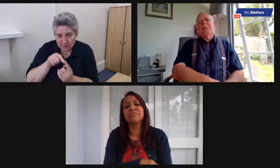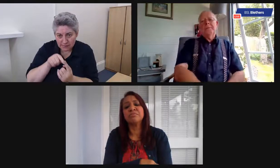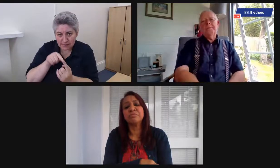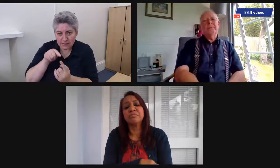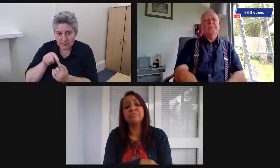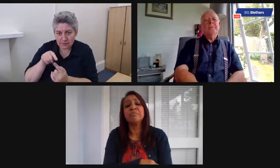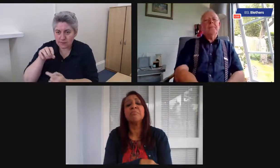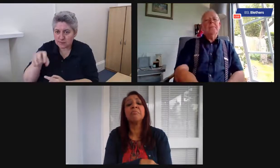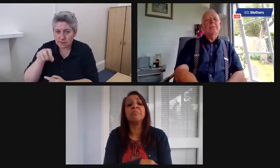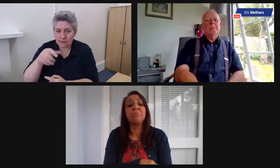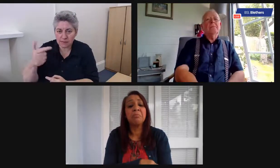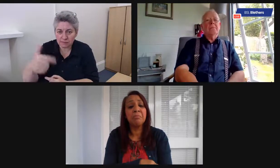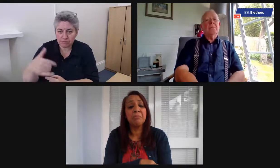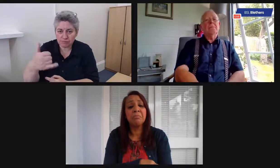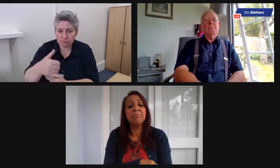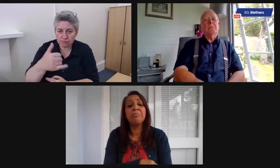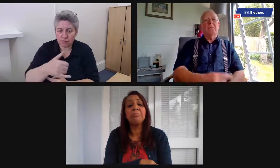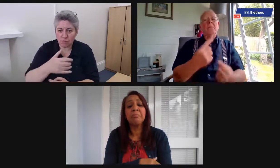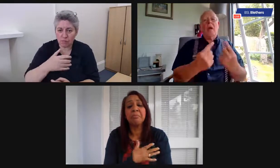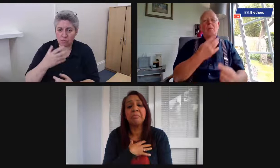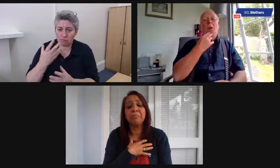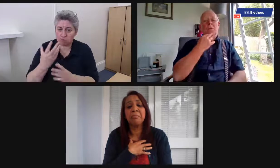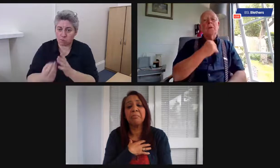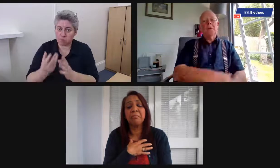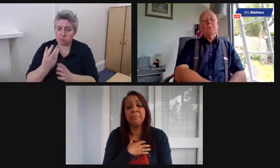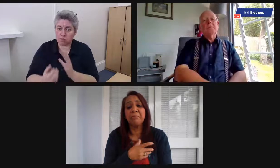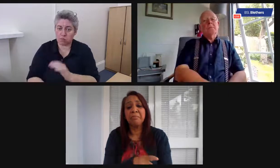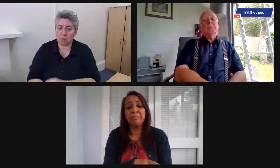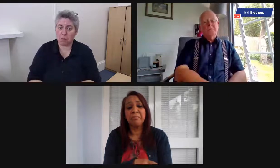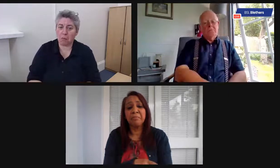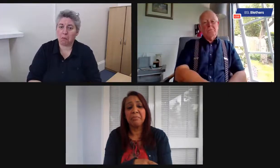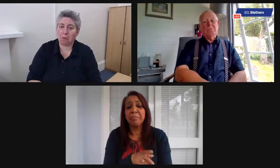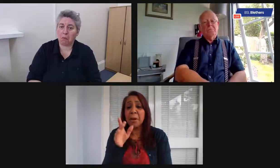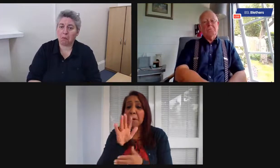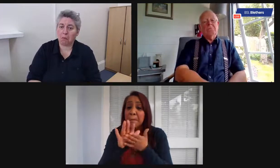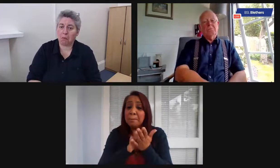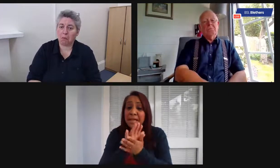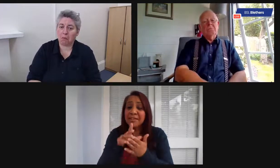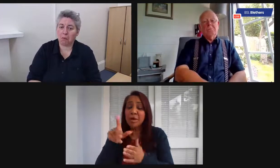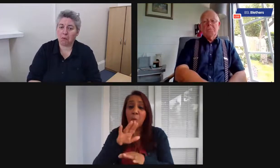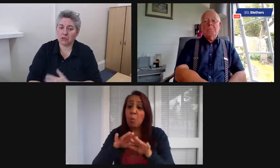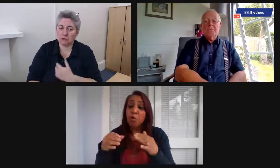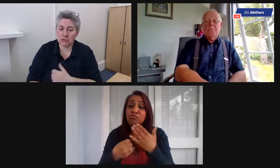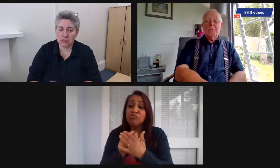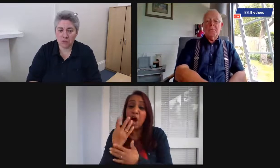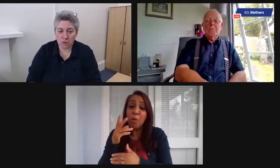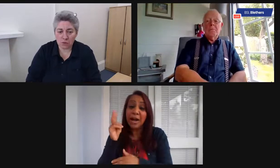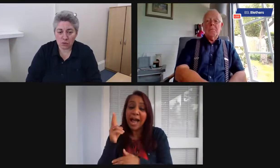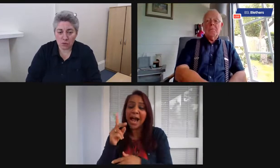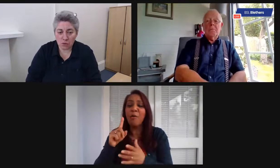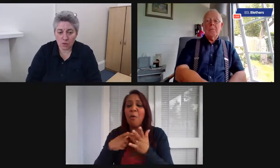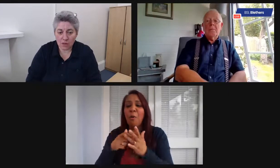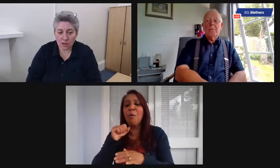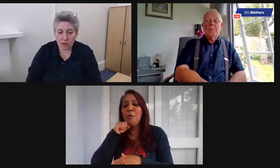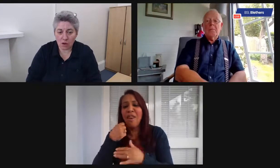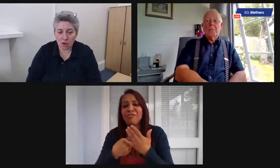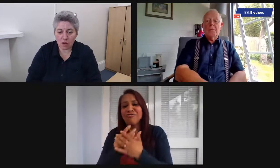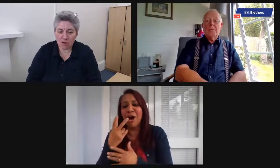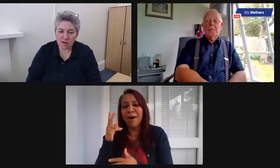to the plant that you don't want to survive, Wow. and just boiling water will kill it. Yeah. So it